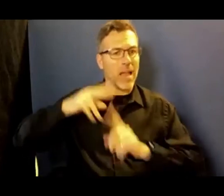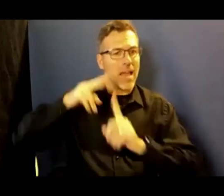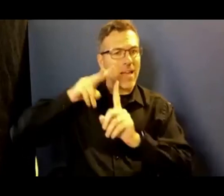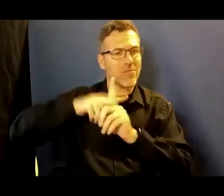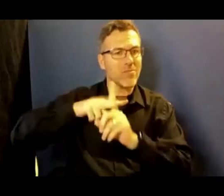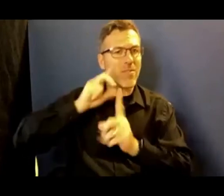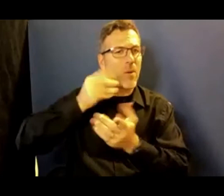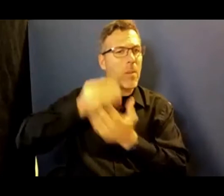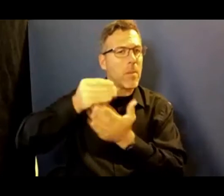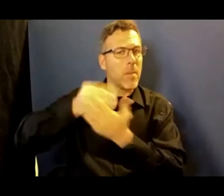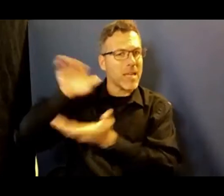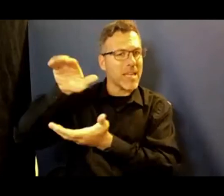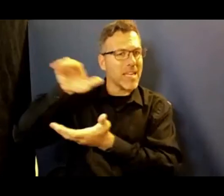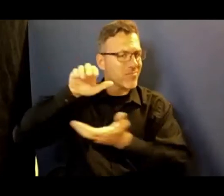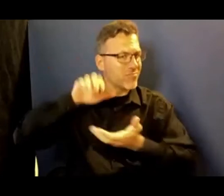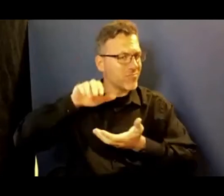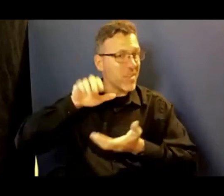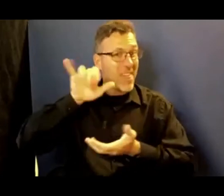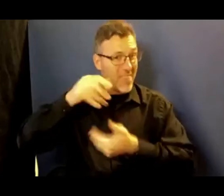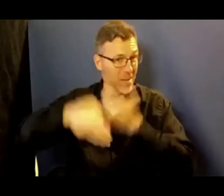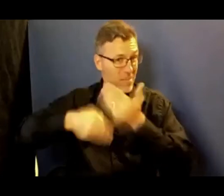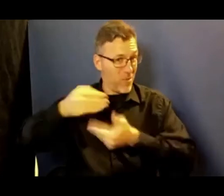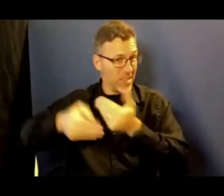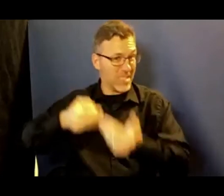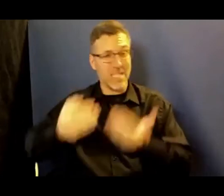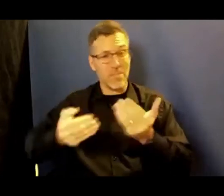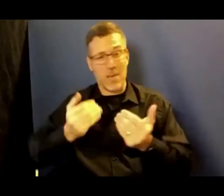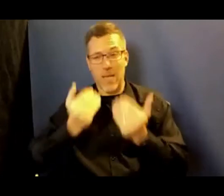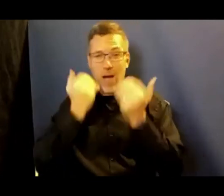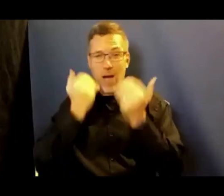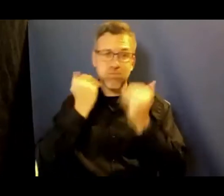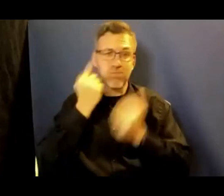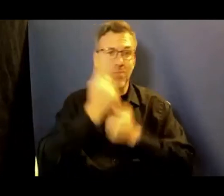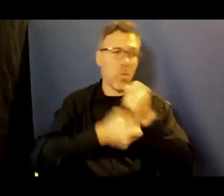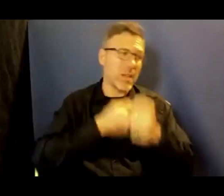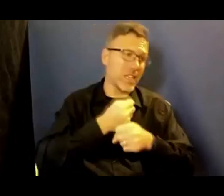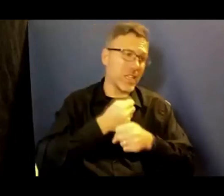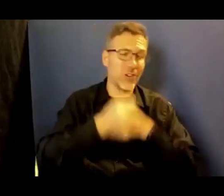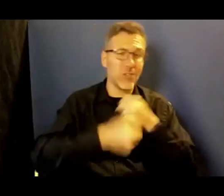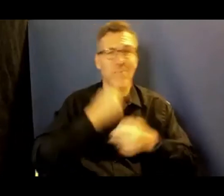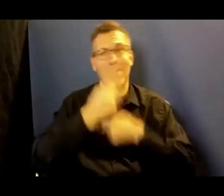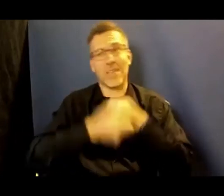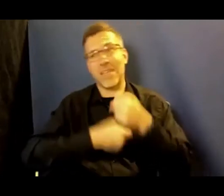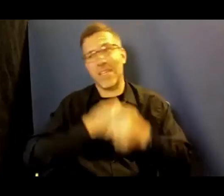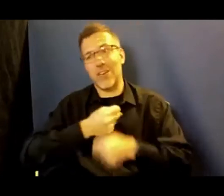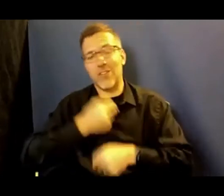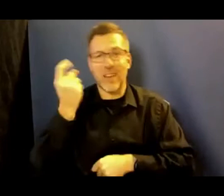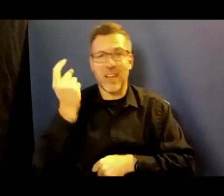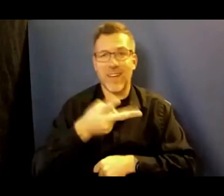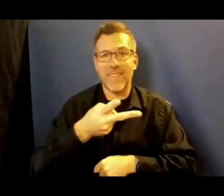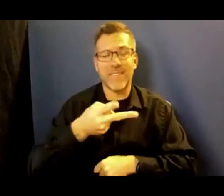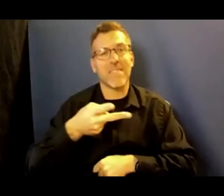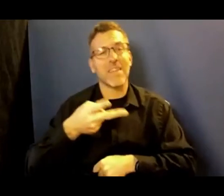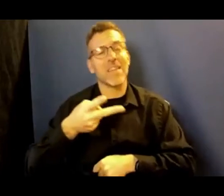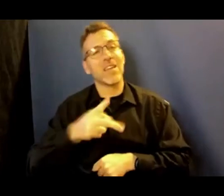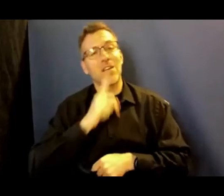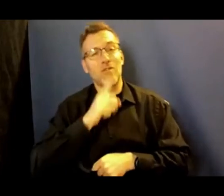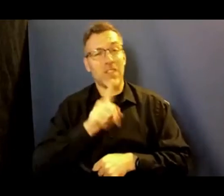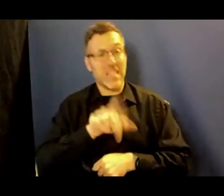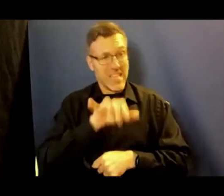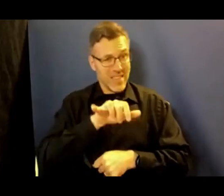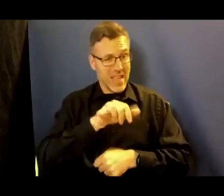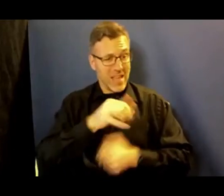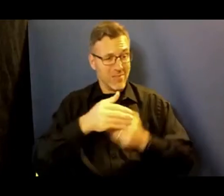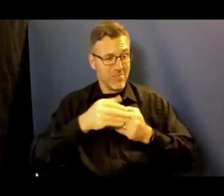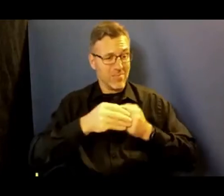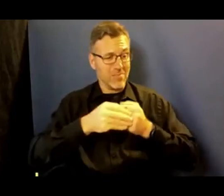and a half to get funding. You develop this idea, you submit it. So it really takes a long time. A lot of the